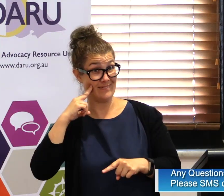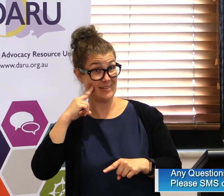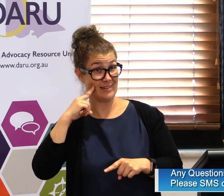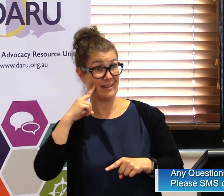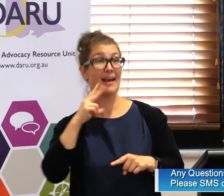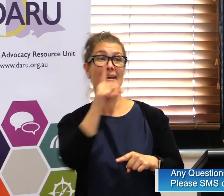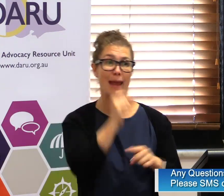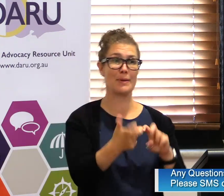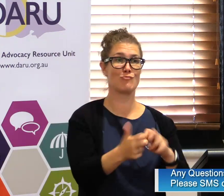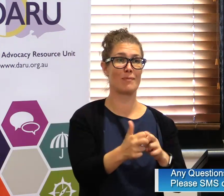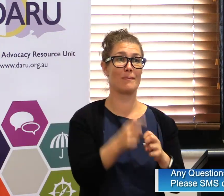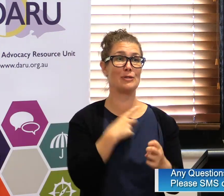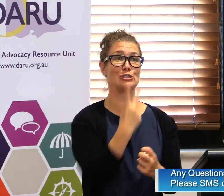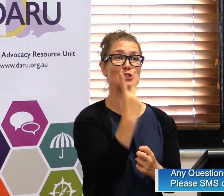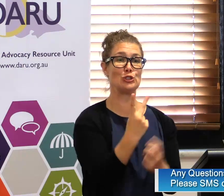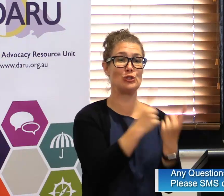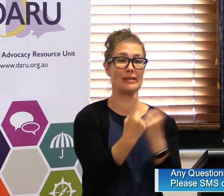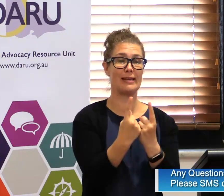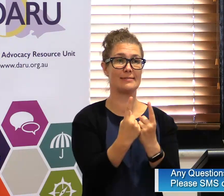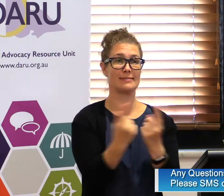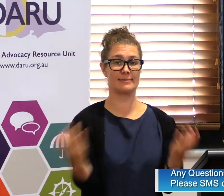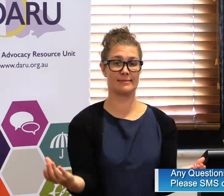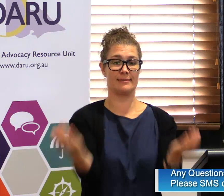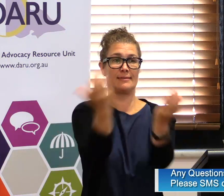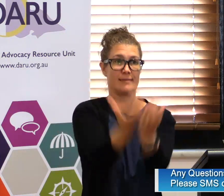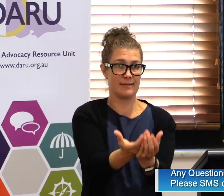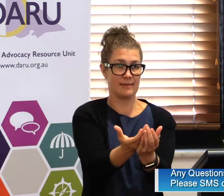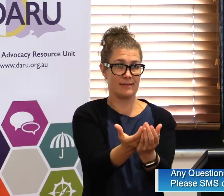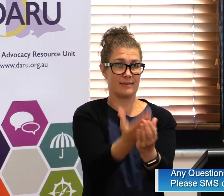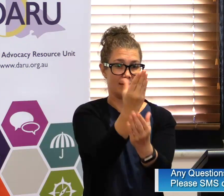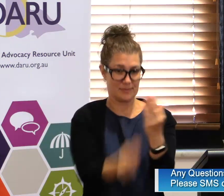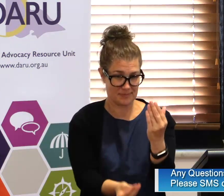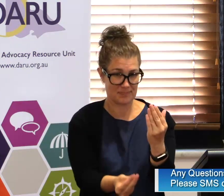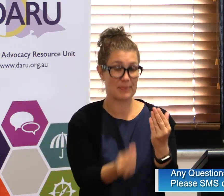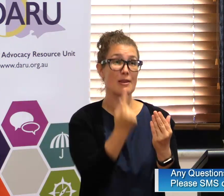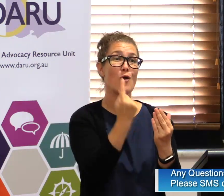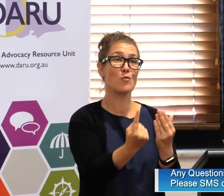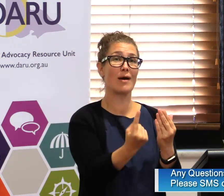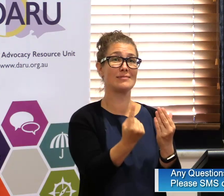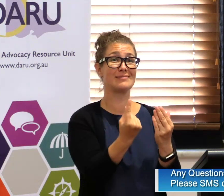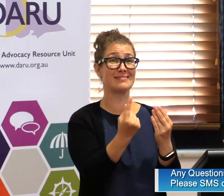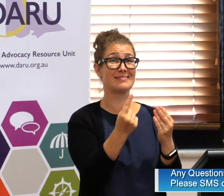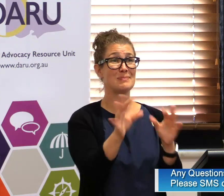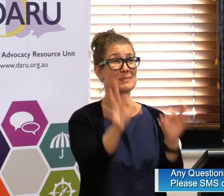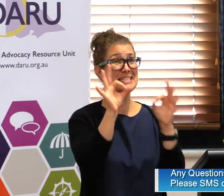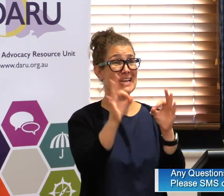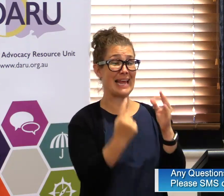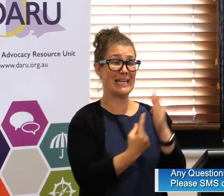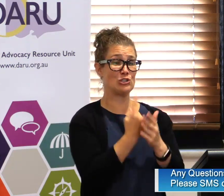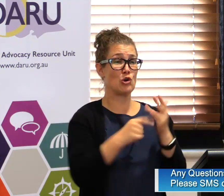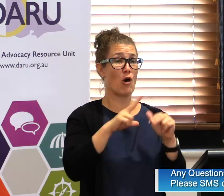that's the problem. The two things coming together. And one of the particular issues of racism